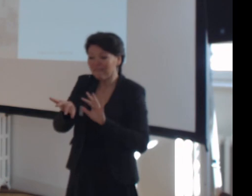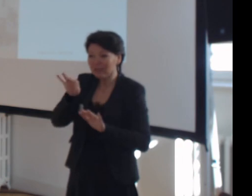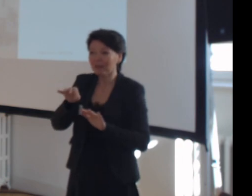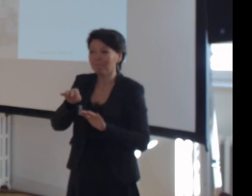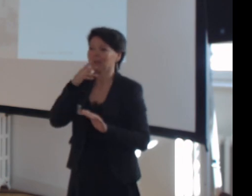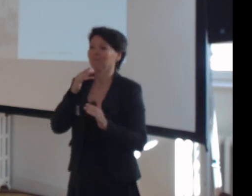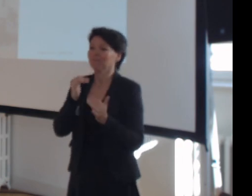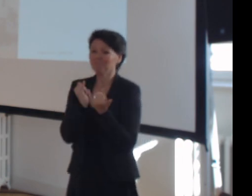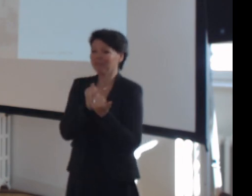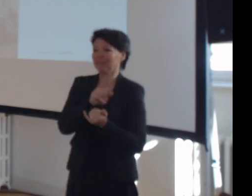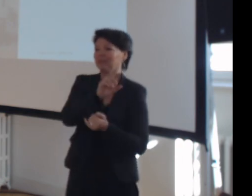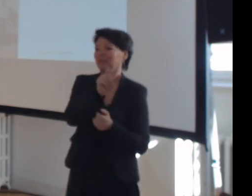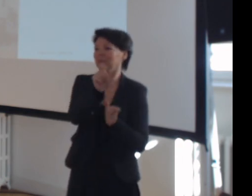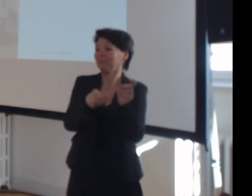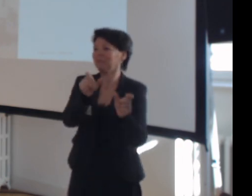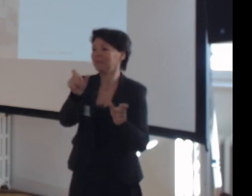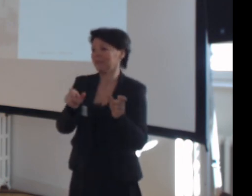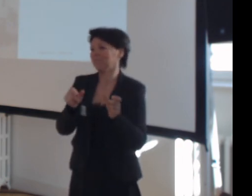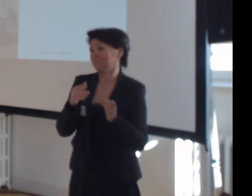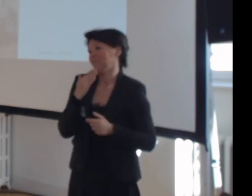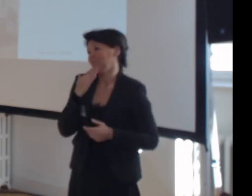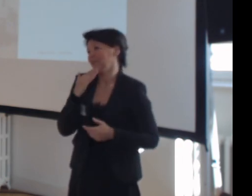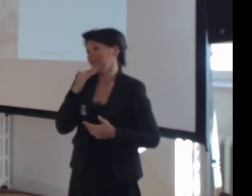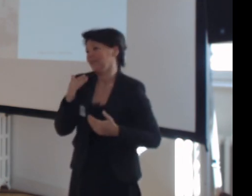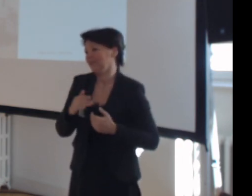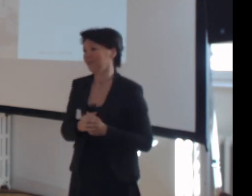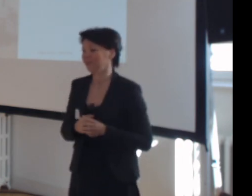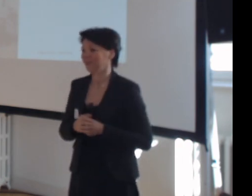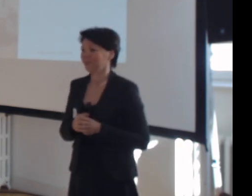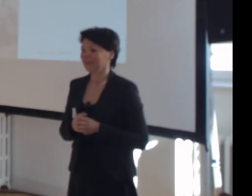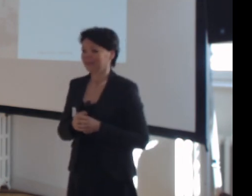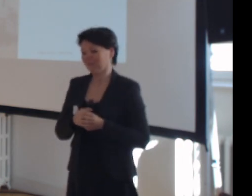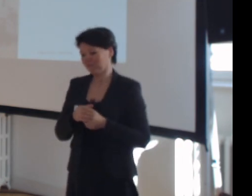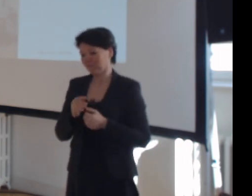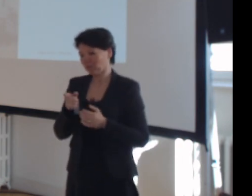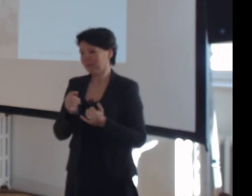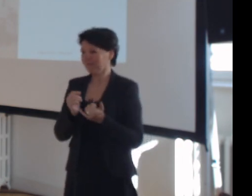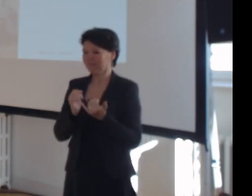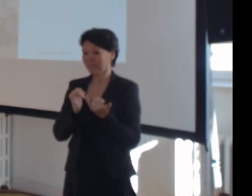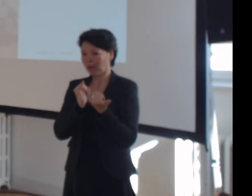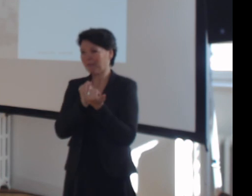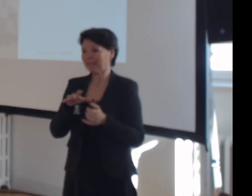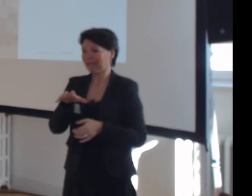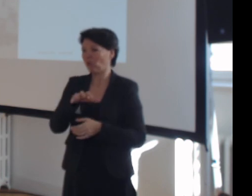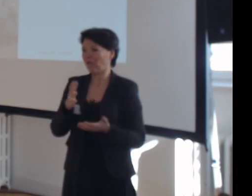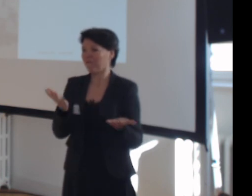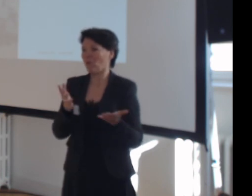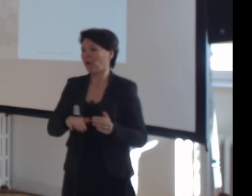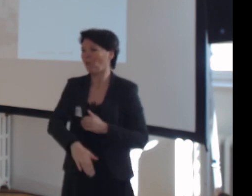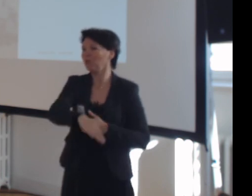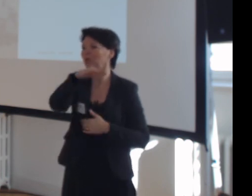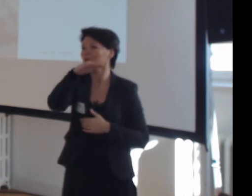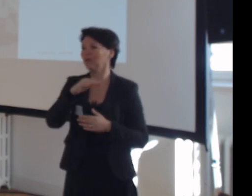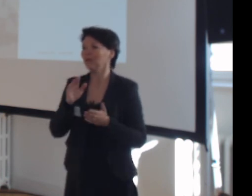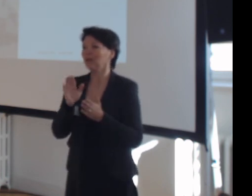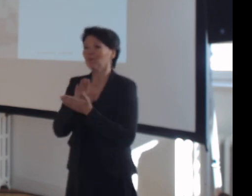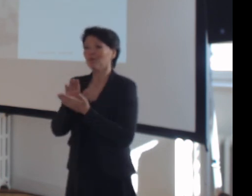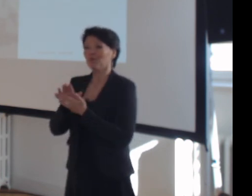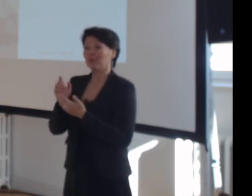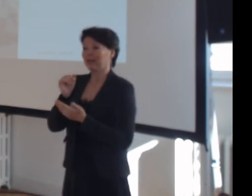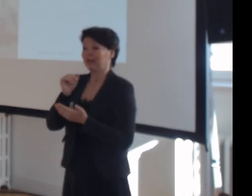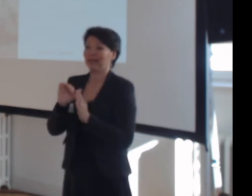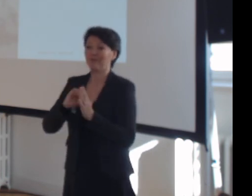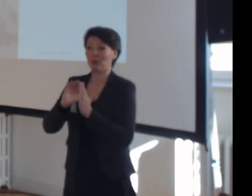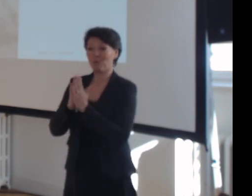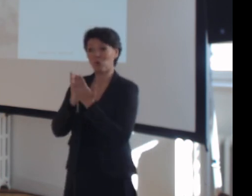groups that maybe publish picture books of the region, that makes for excellent material. For example, this book we have in our